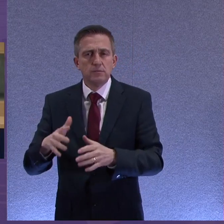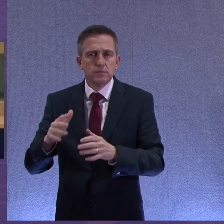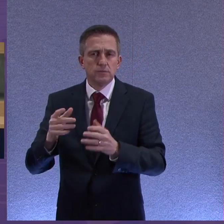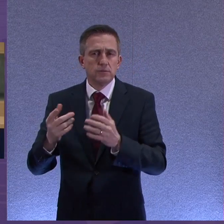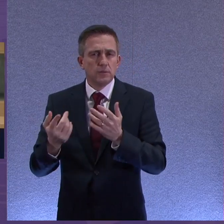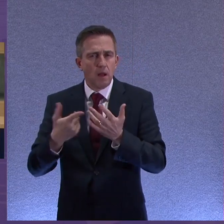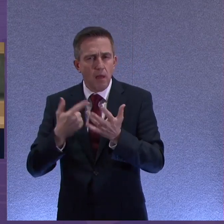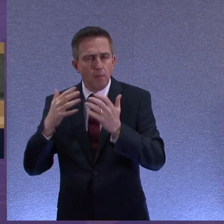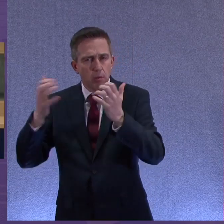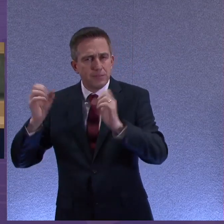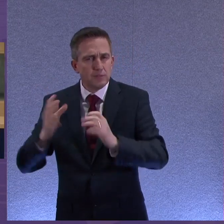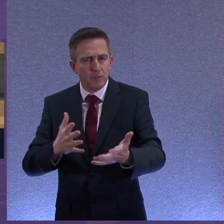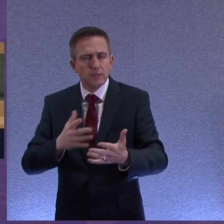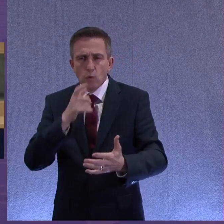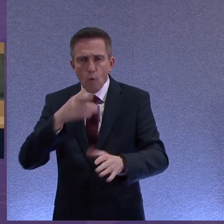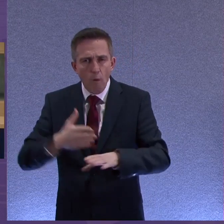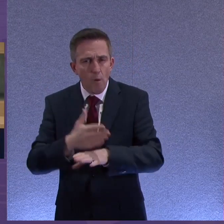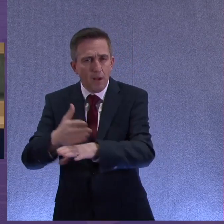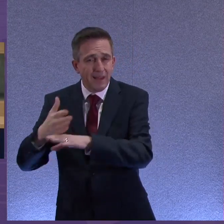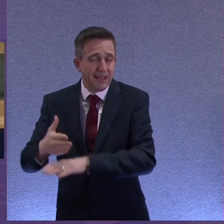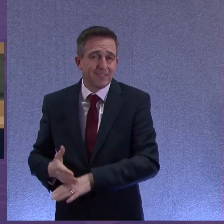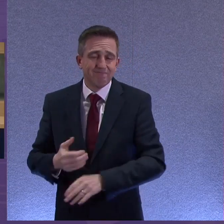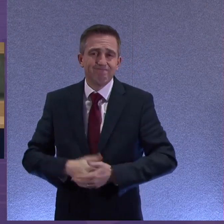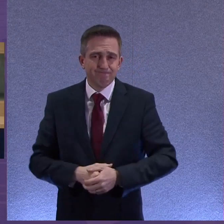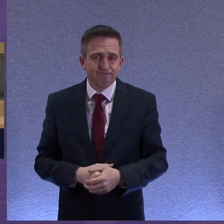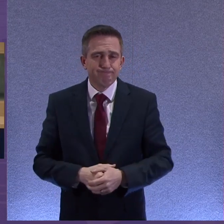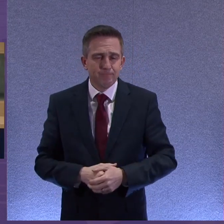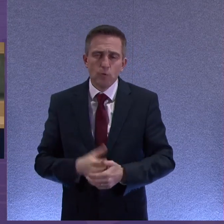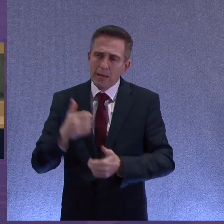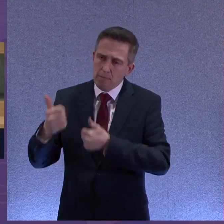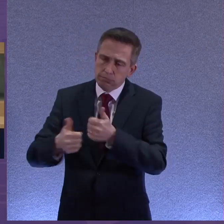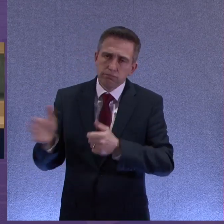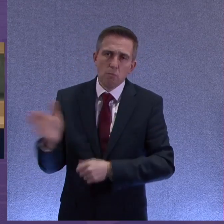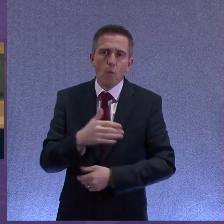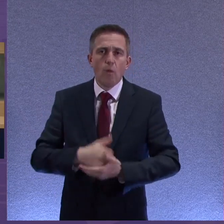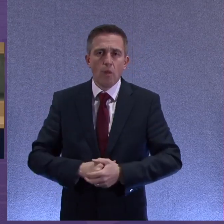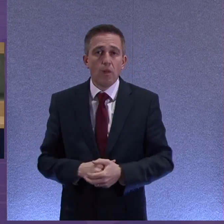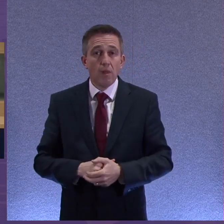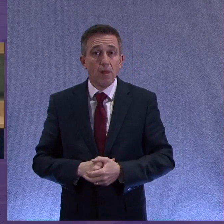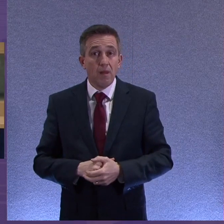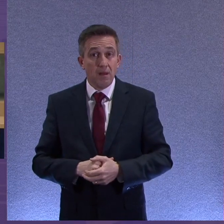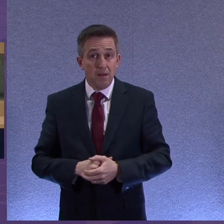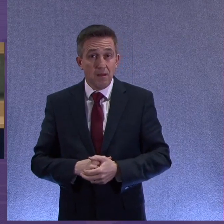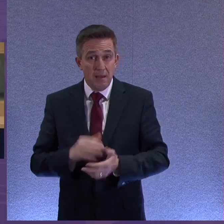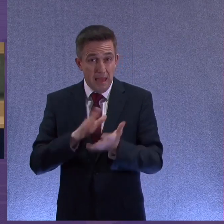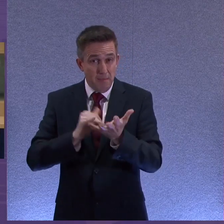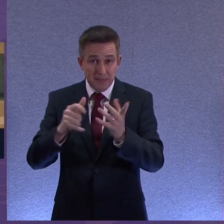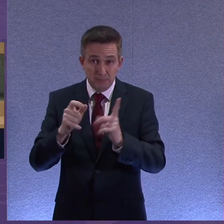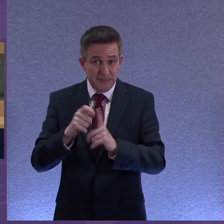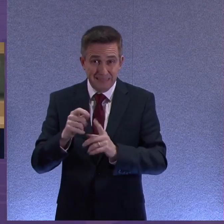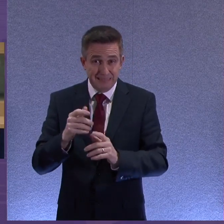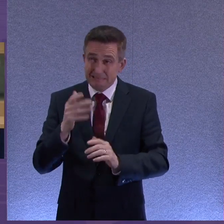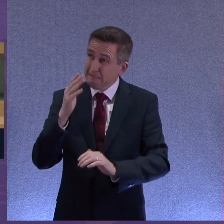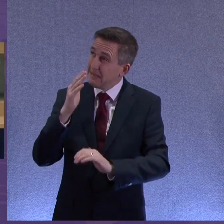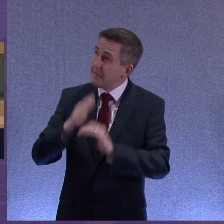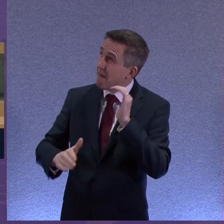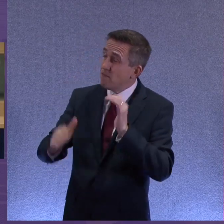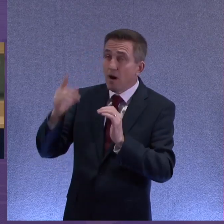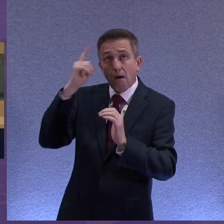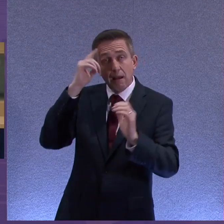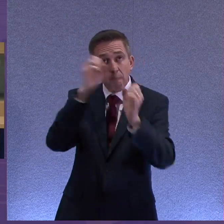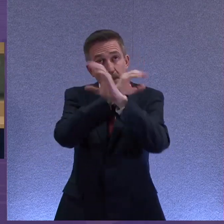and elsewhere. None of us in Parliament expected to be here to deal with a situation like this, or